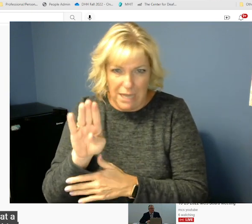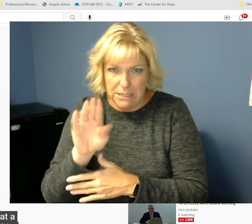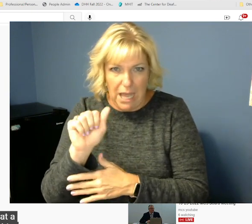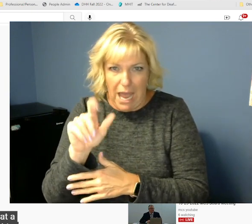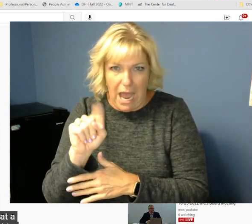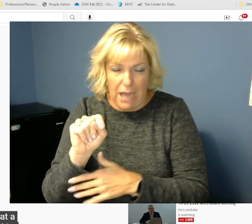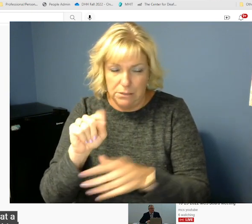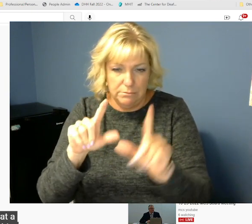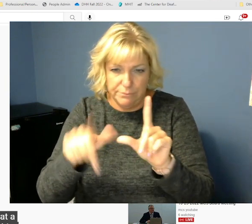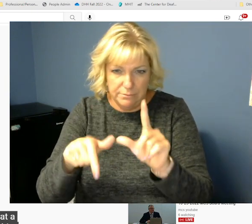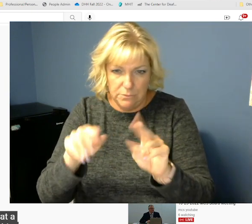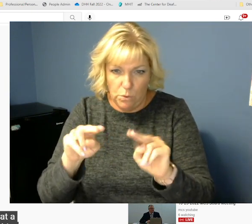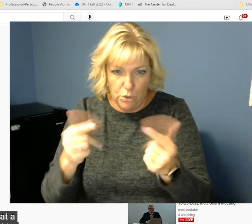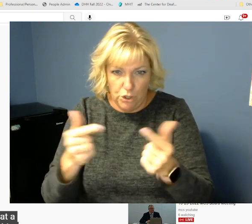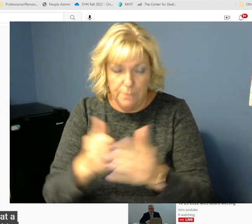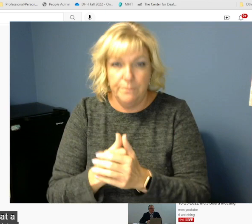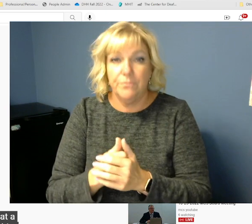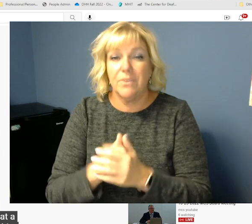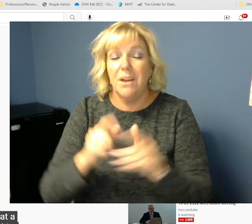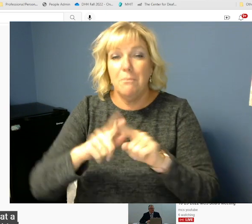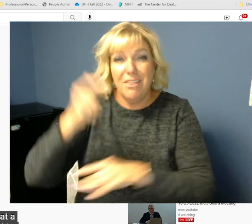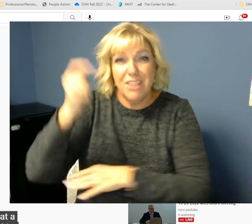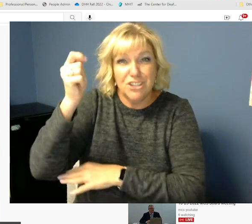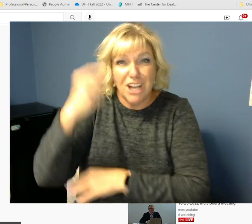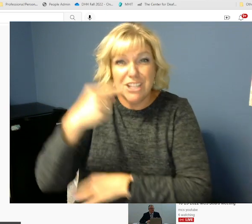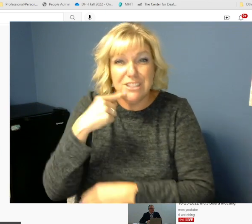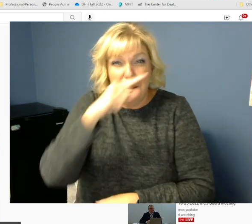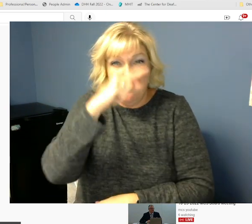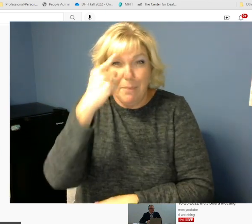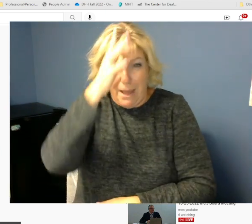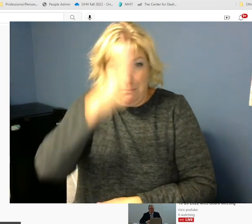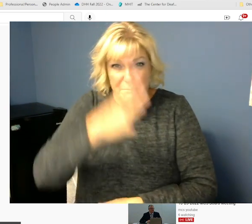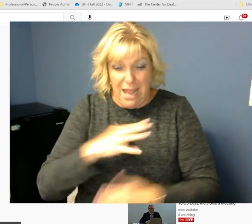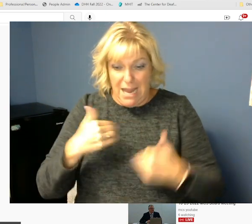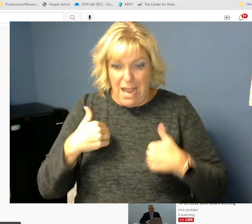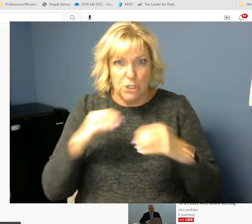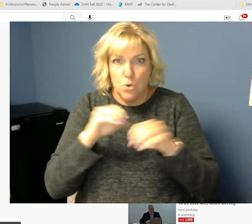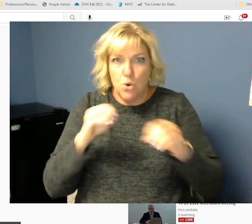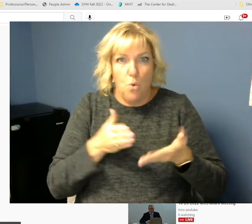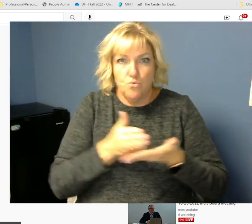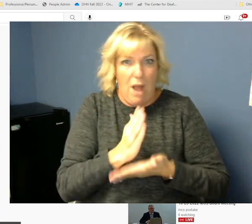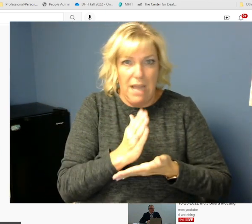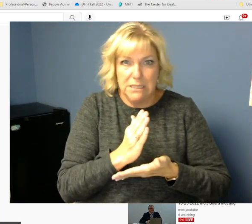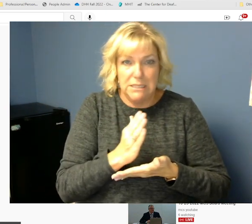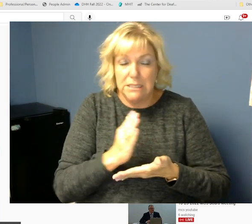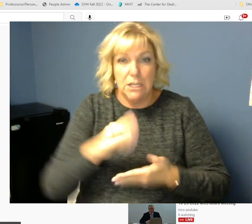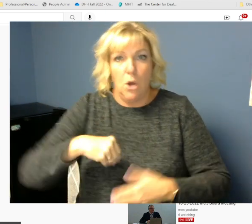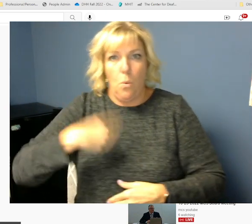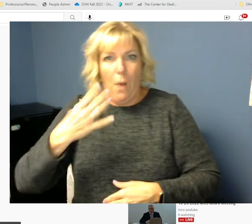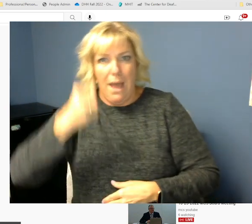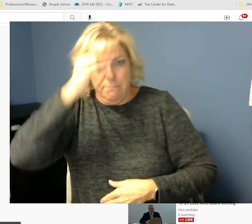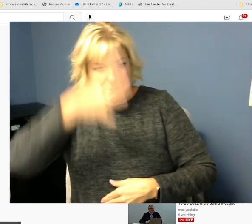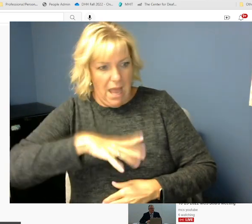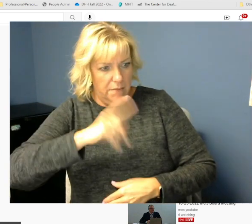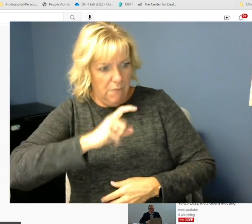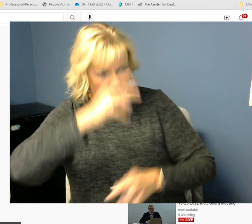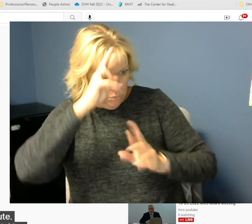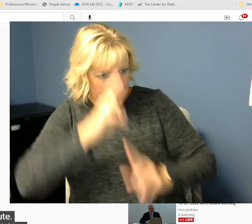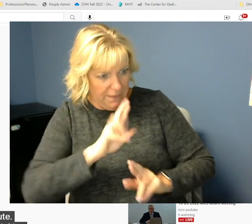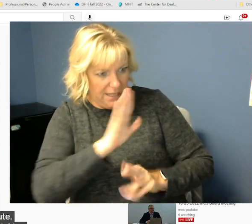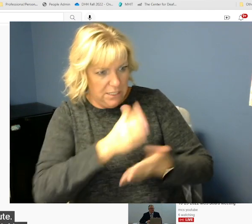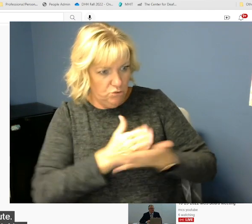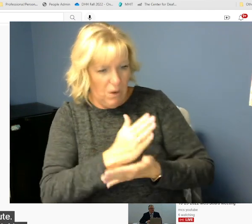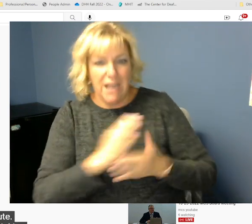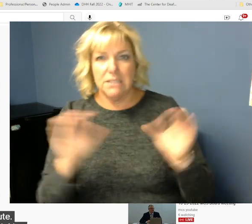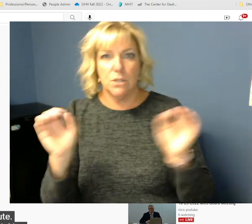a black man has no rights which a white man is bound to respect. And it's that part that even makes